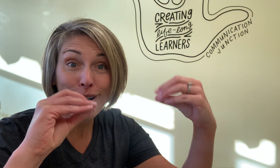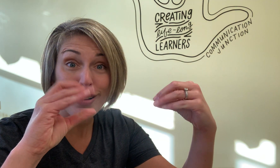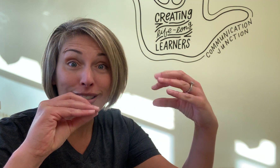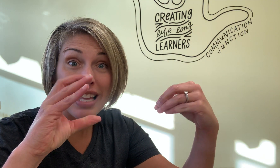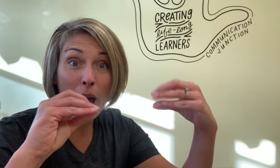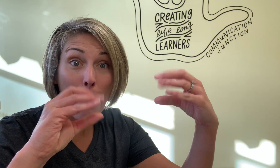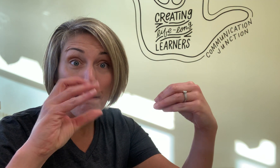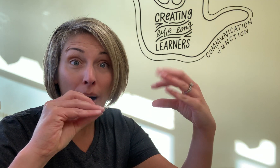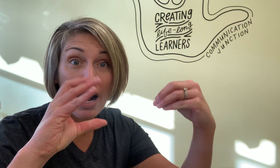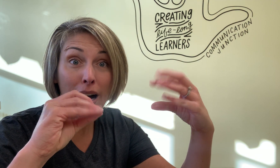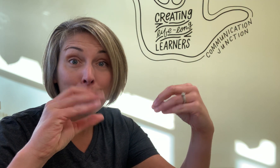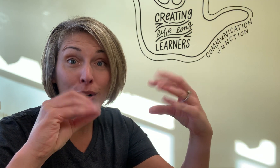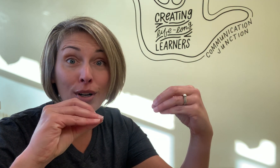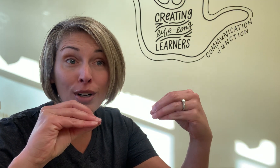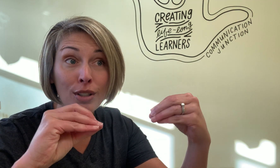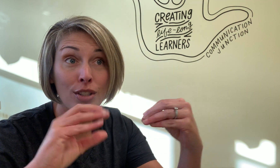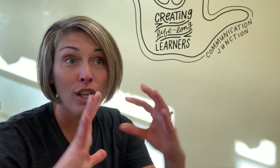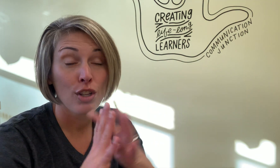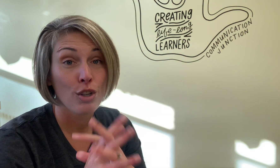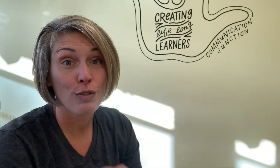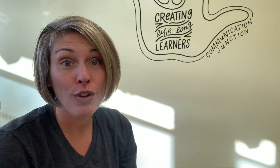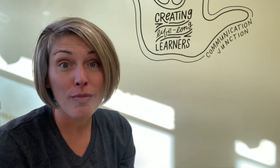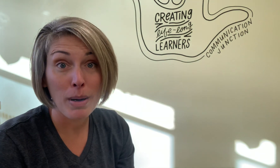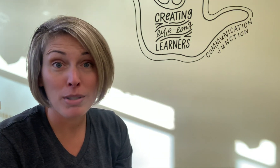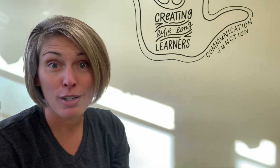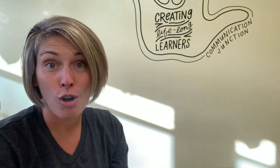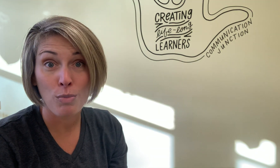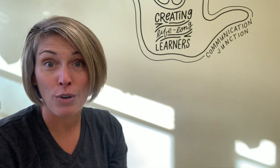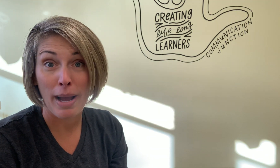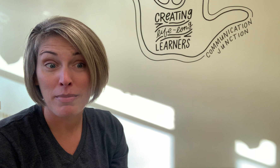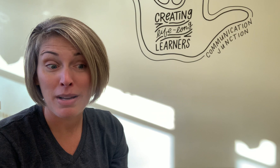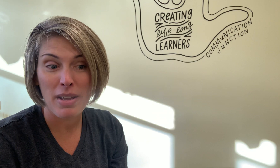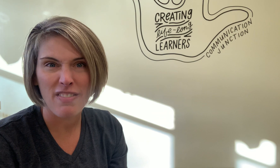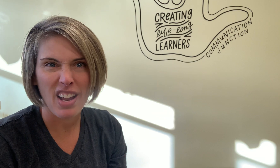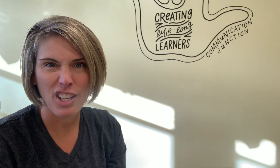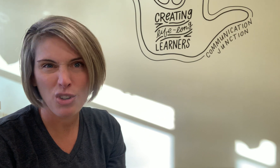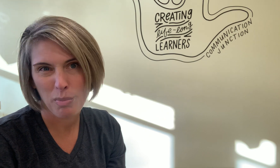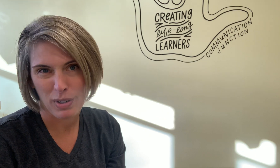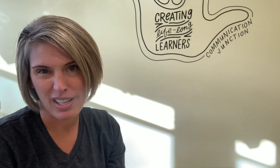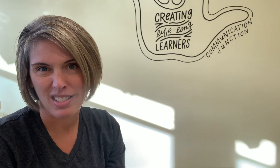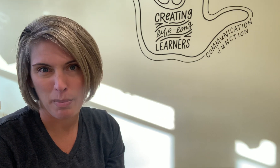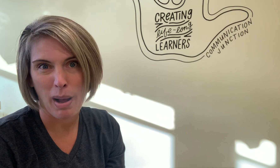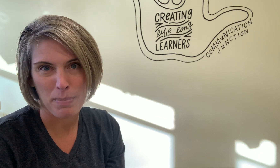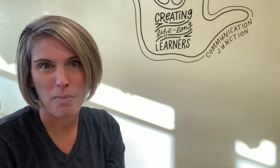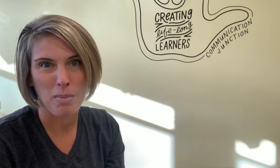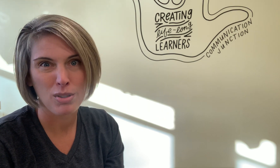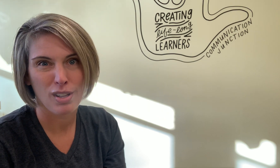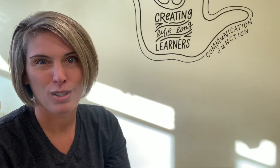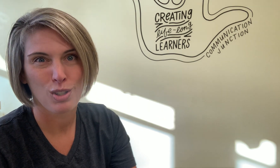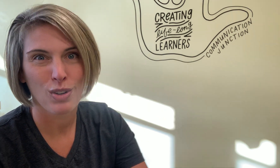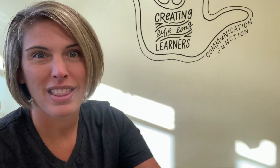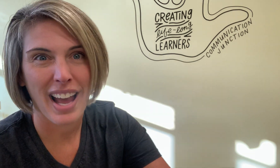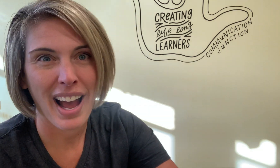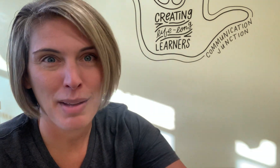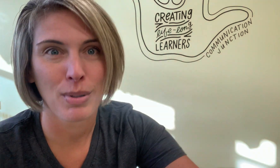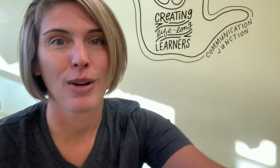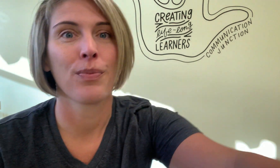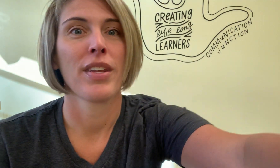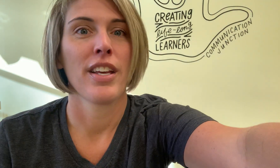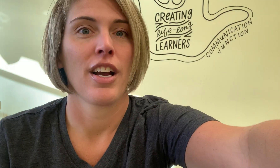bubbles. Bubbles. So if you have bubbles at home, grab them. If not, you can pretend to pop the bubbles on the screen that I blow. All right,